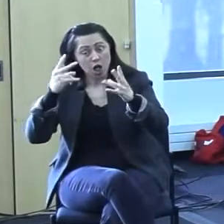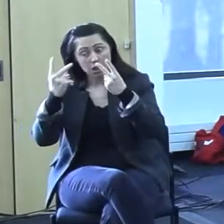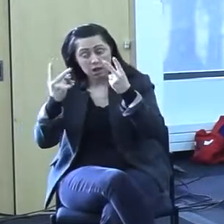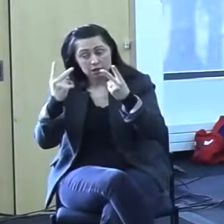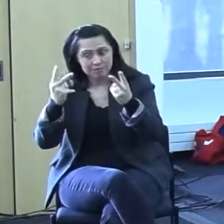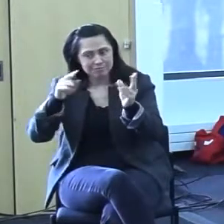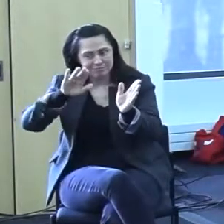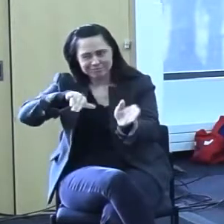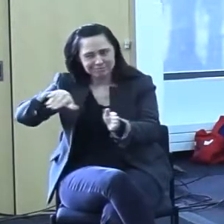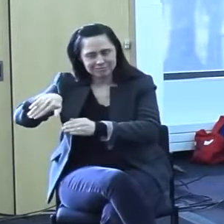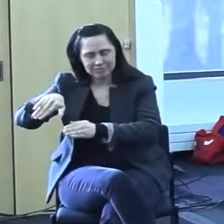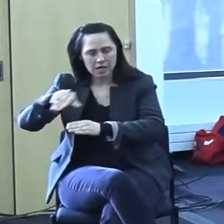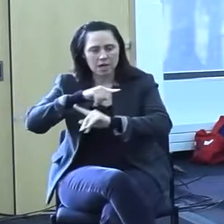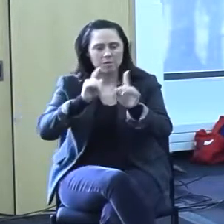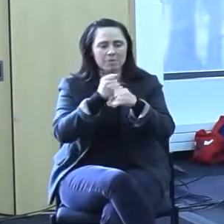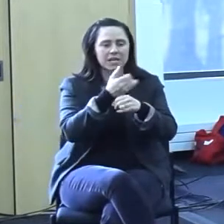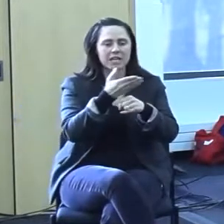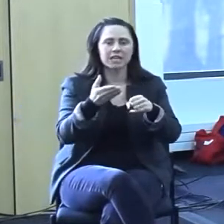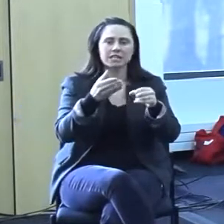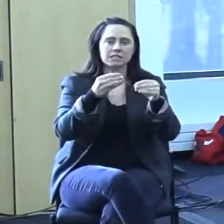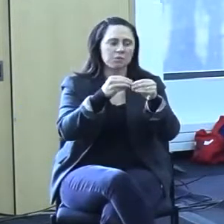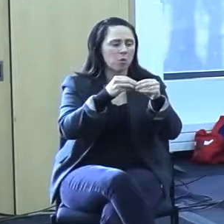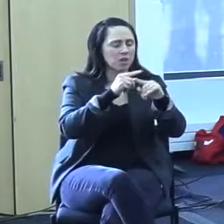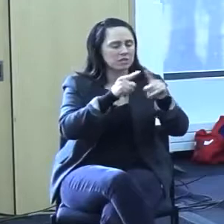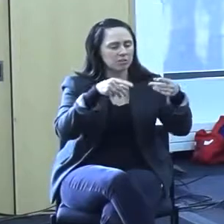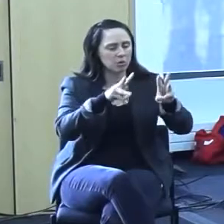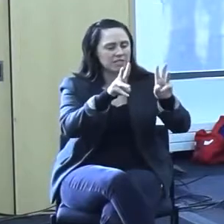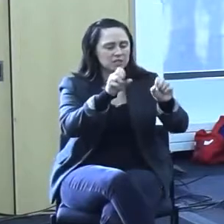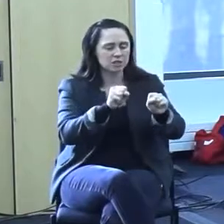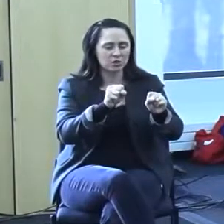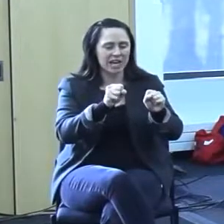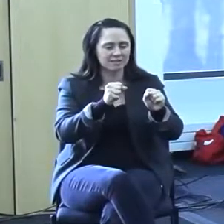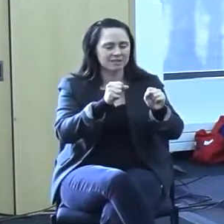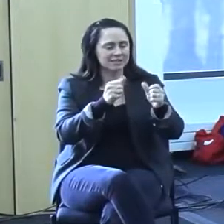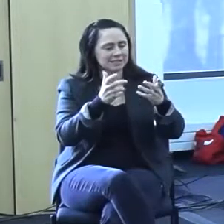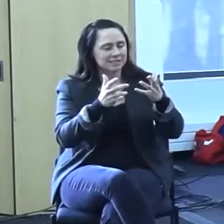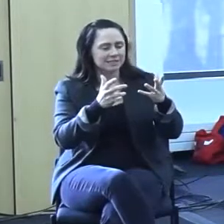more um, ways that you can get around